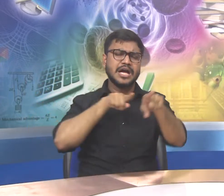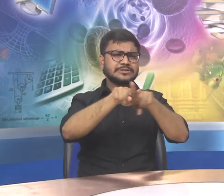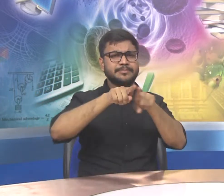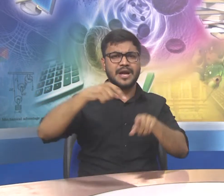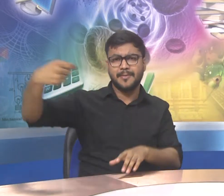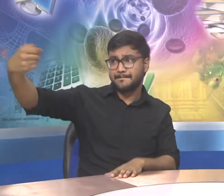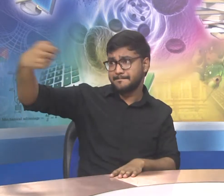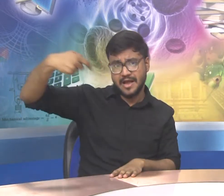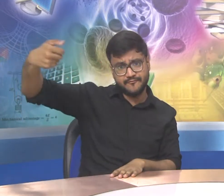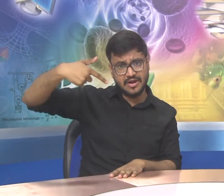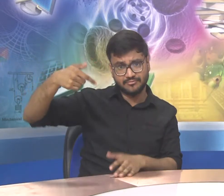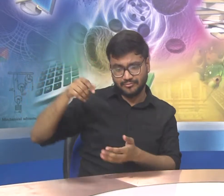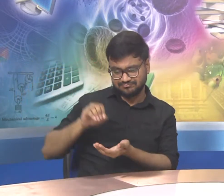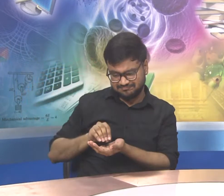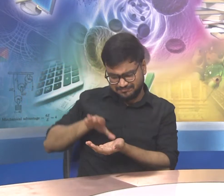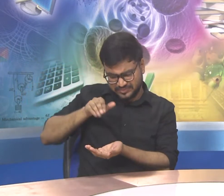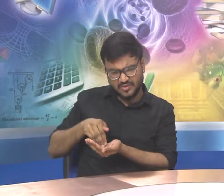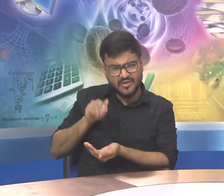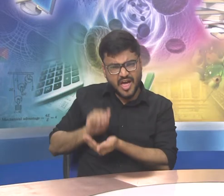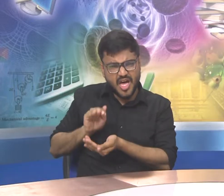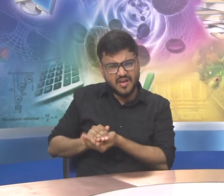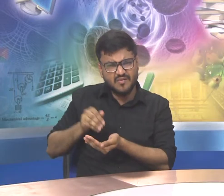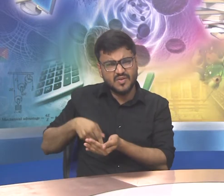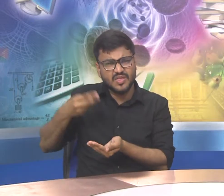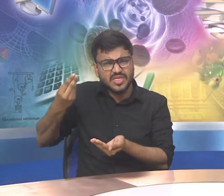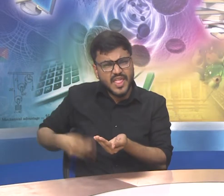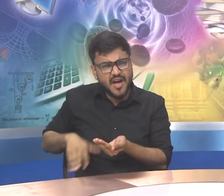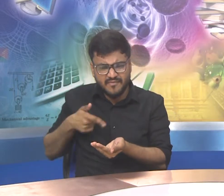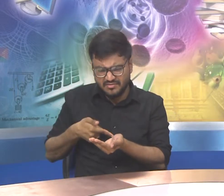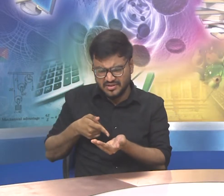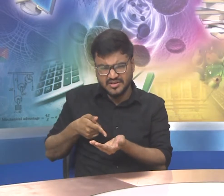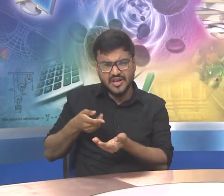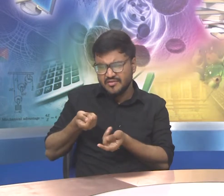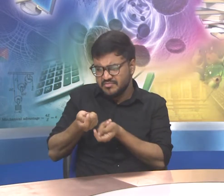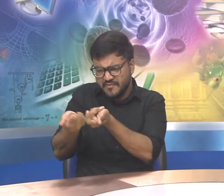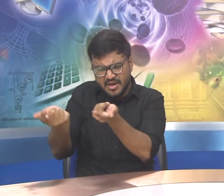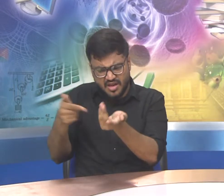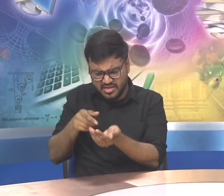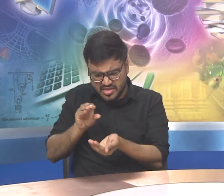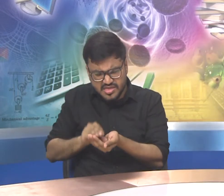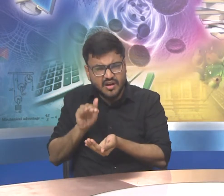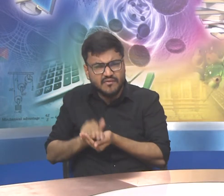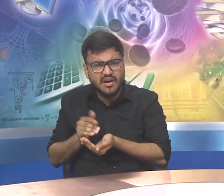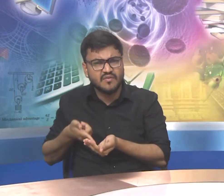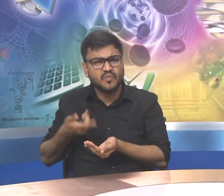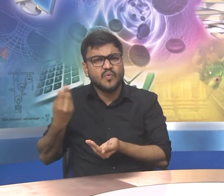bank is to mobilize deposits from the public.